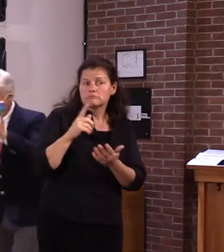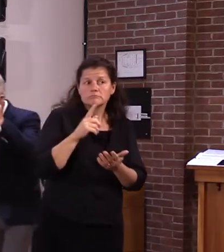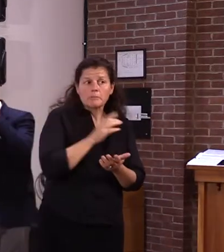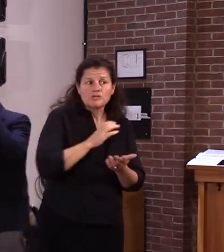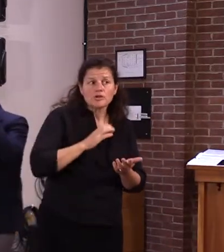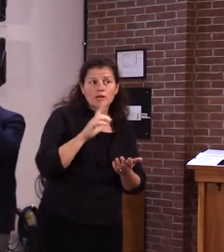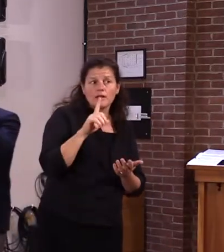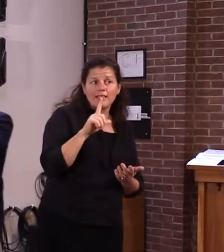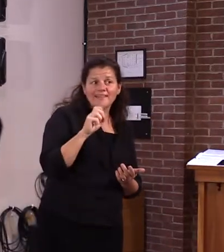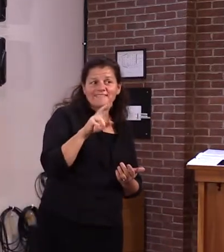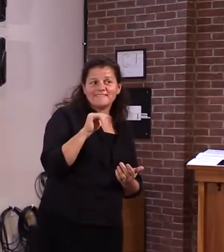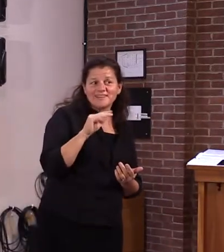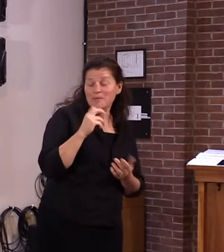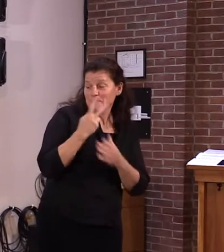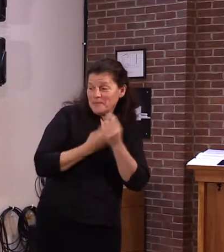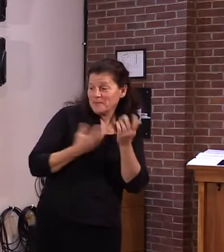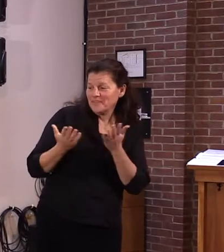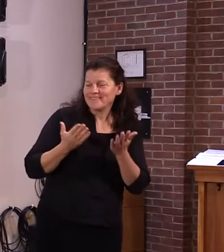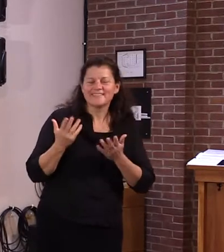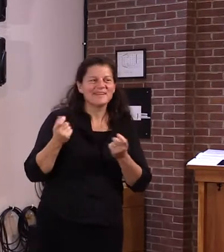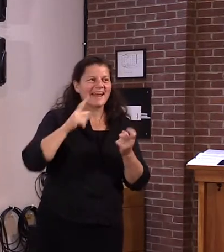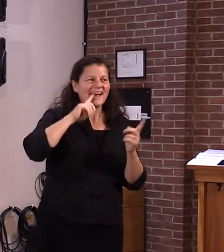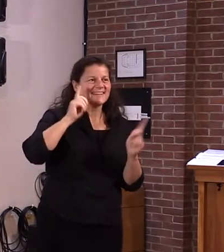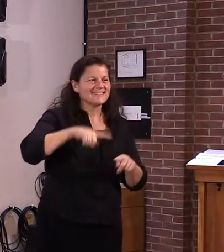or both.